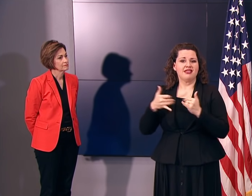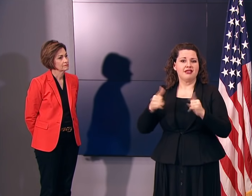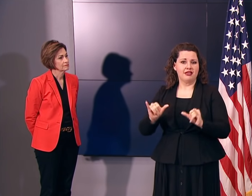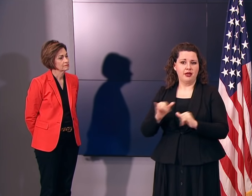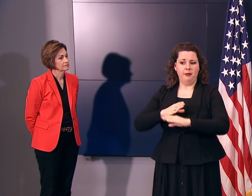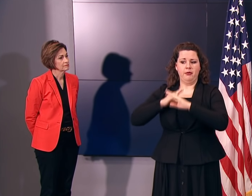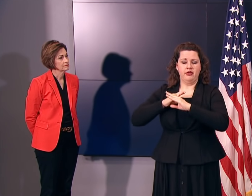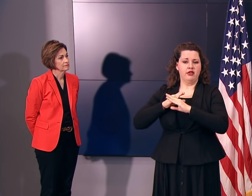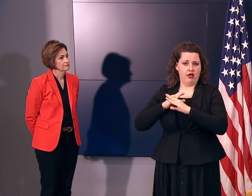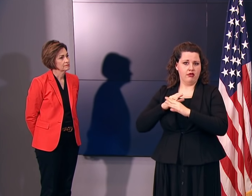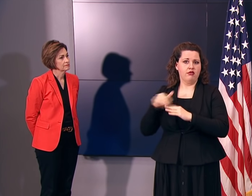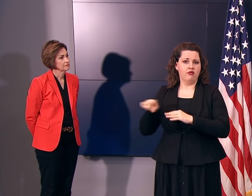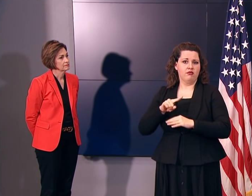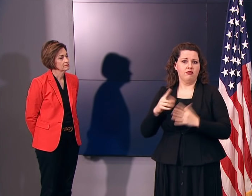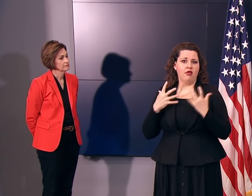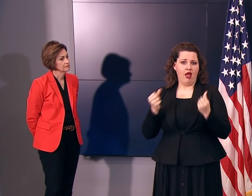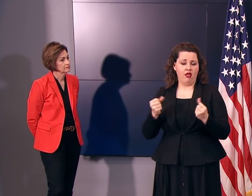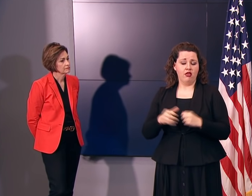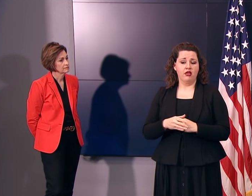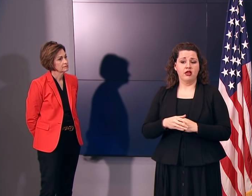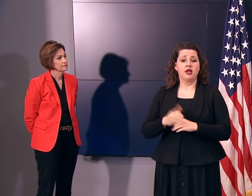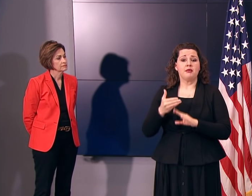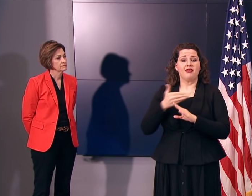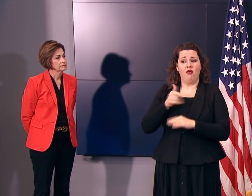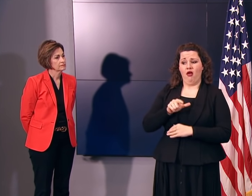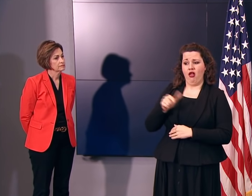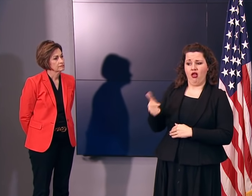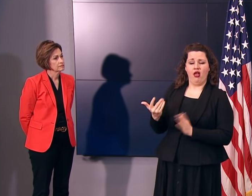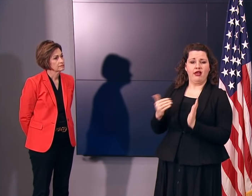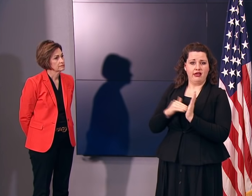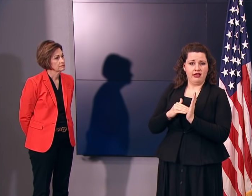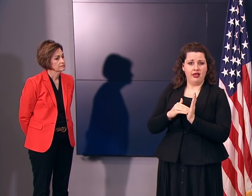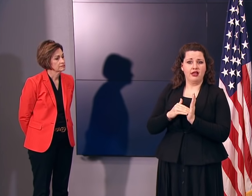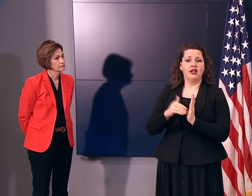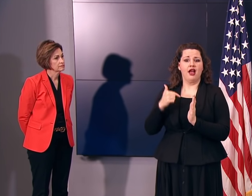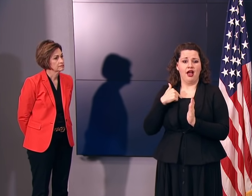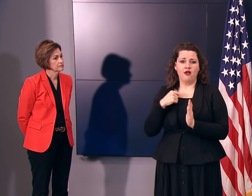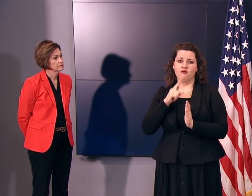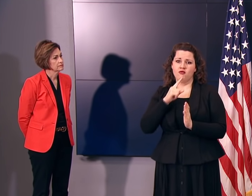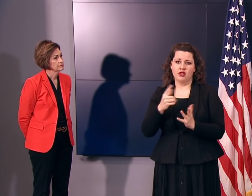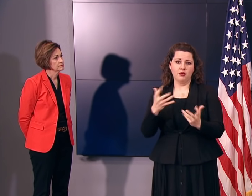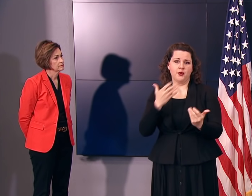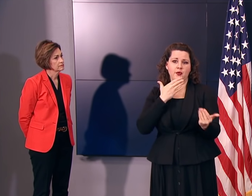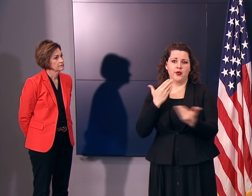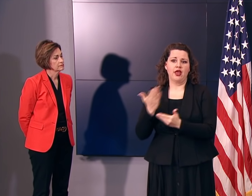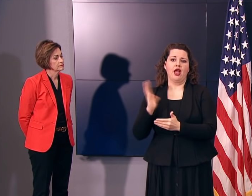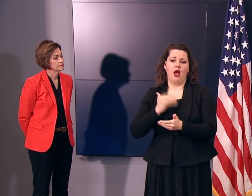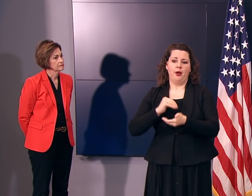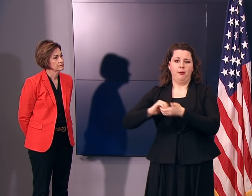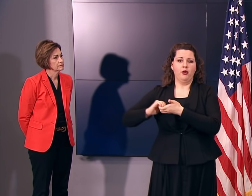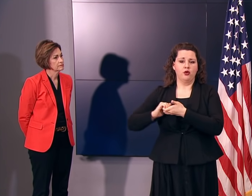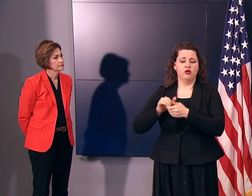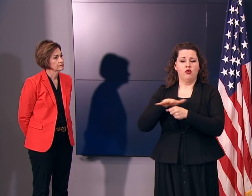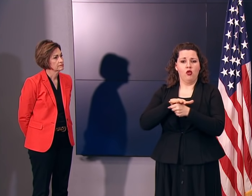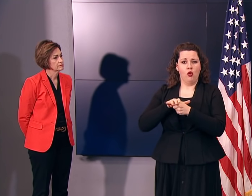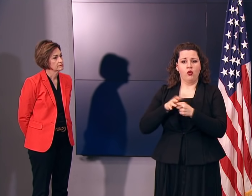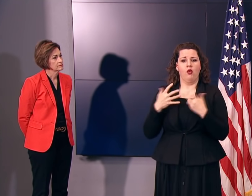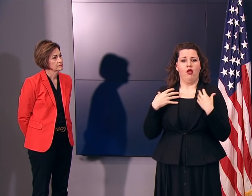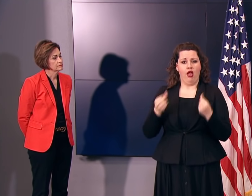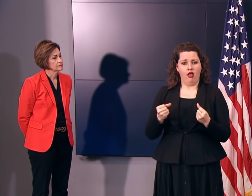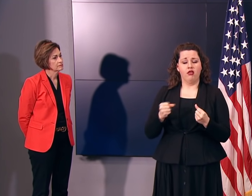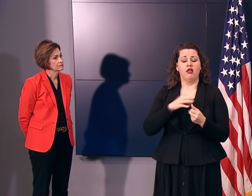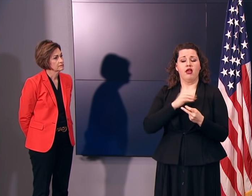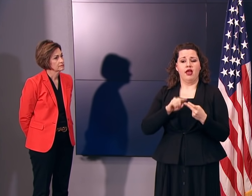of its residents. Before I turn the podium back over to the governor, I especially want to thank our partners in local public health and